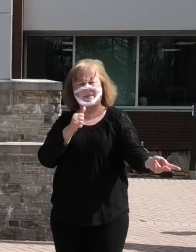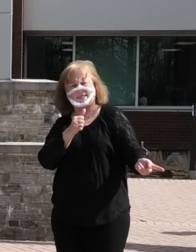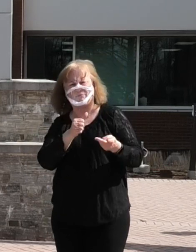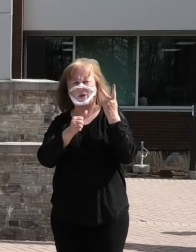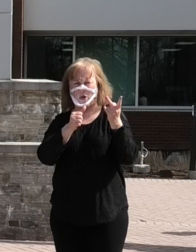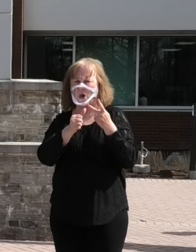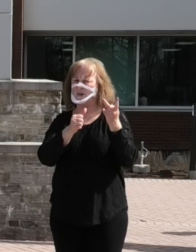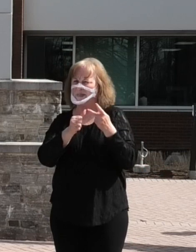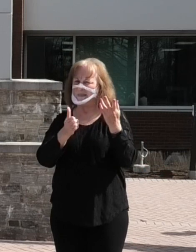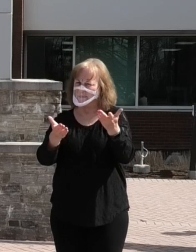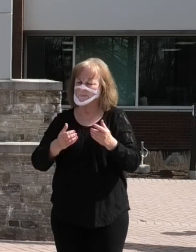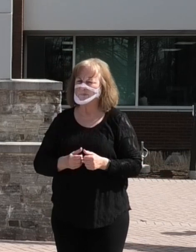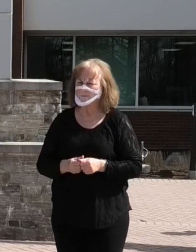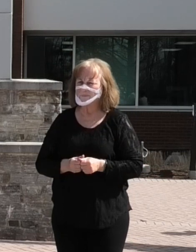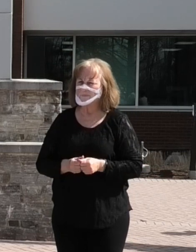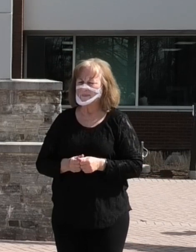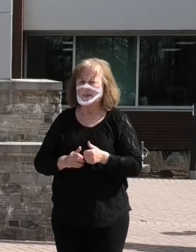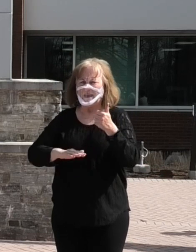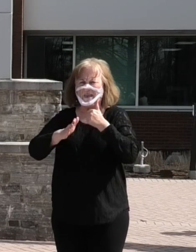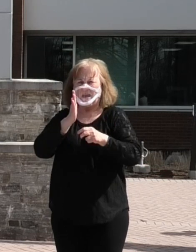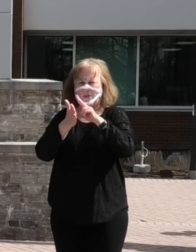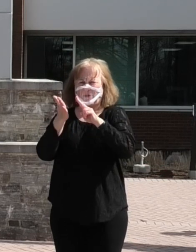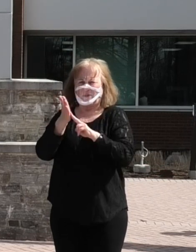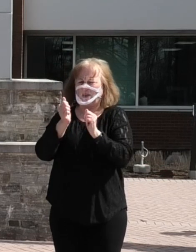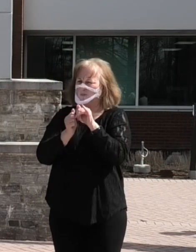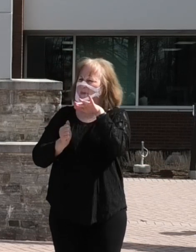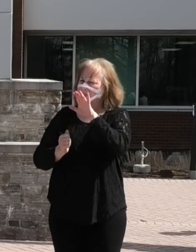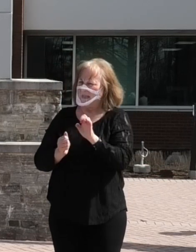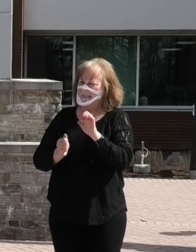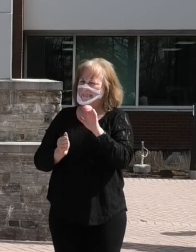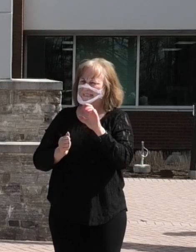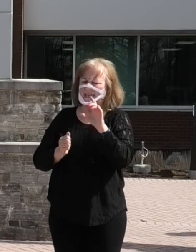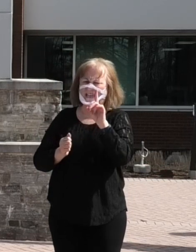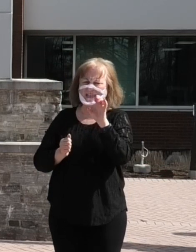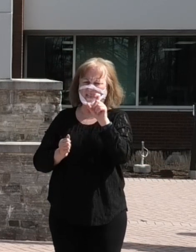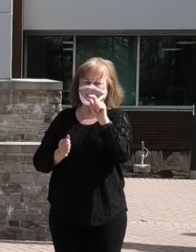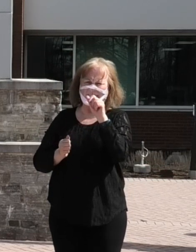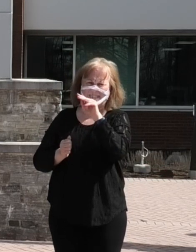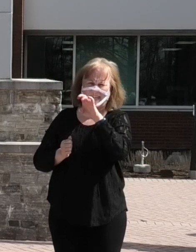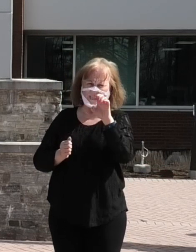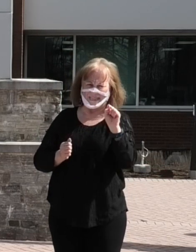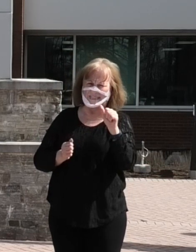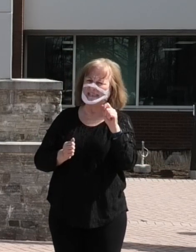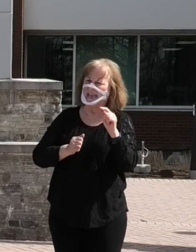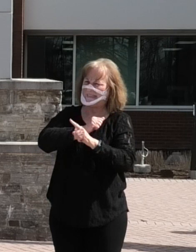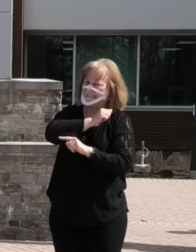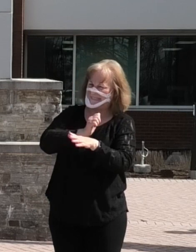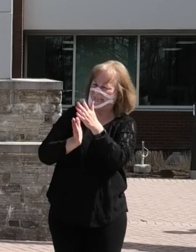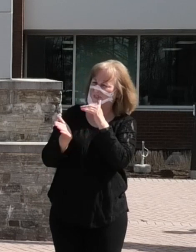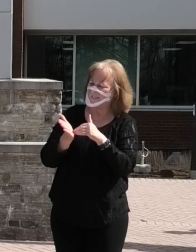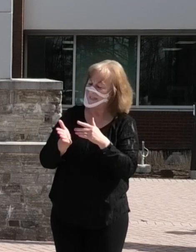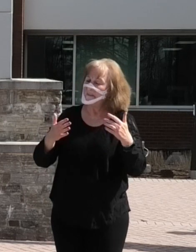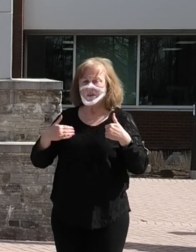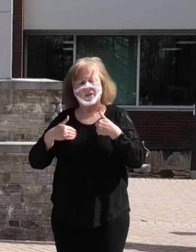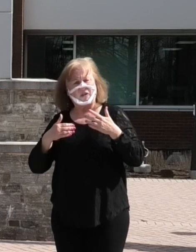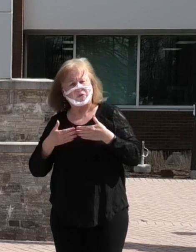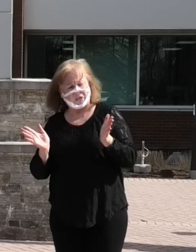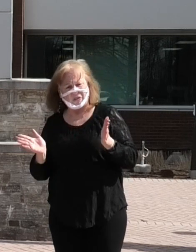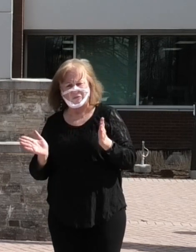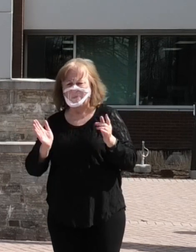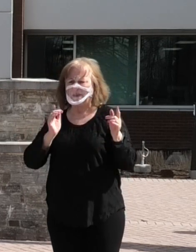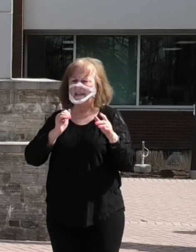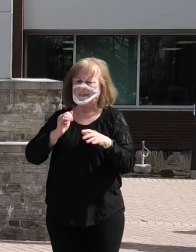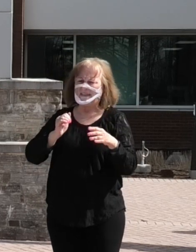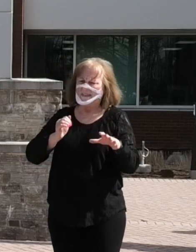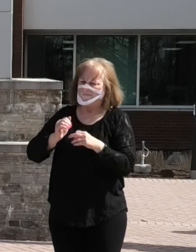priority. Under the contract with ICE, the detainees at the detention center generally have been